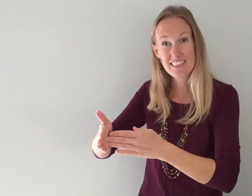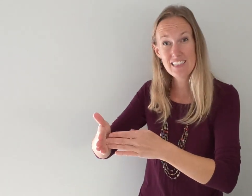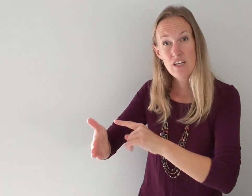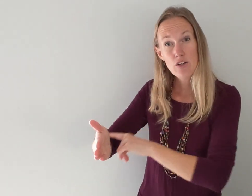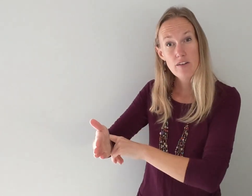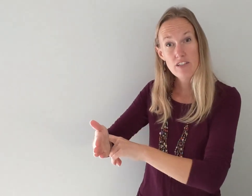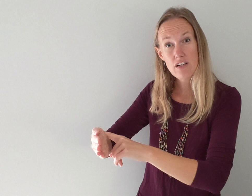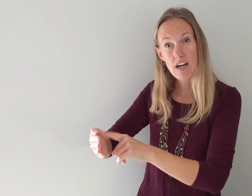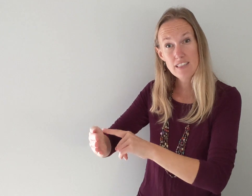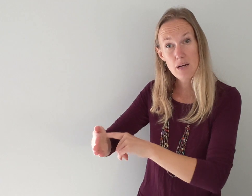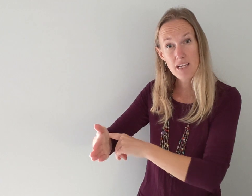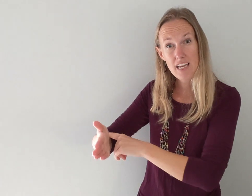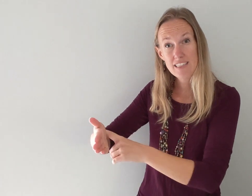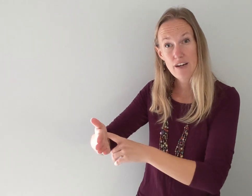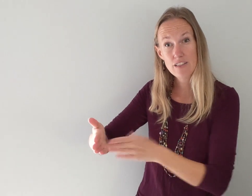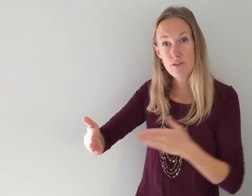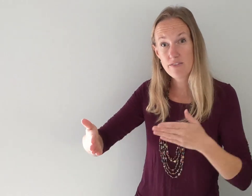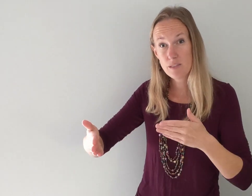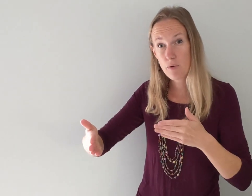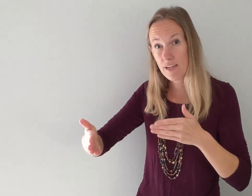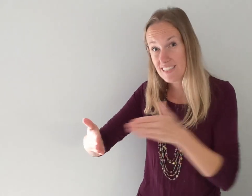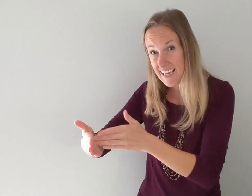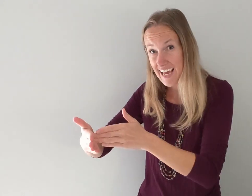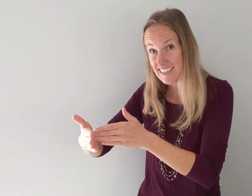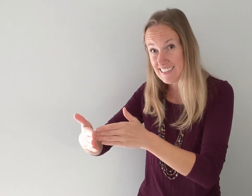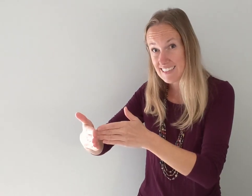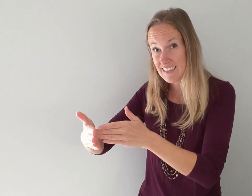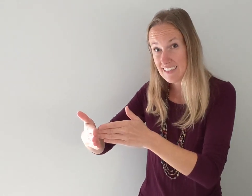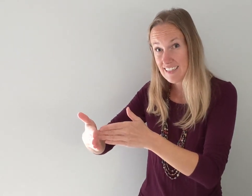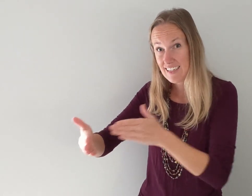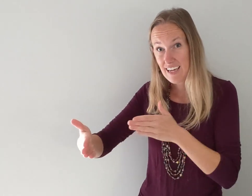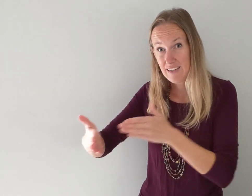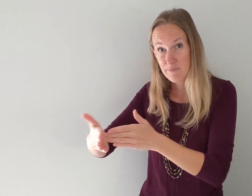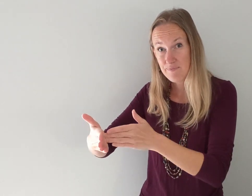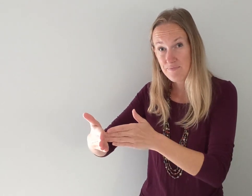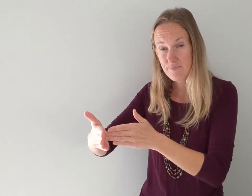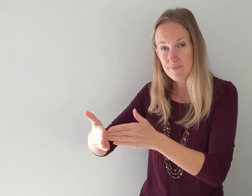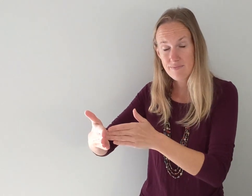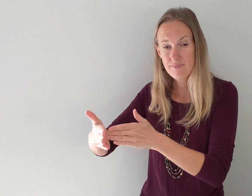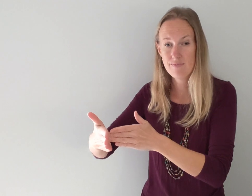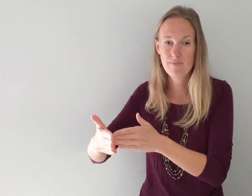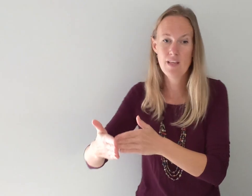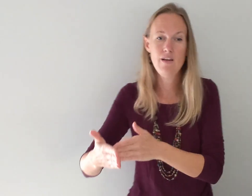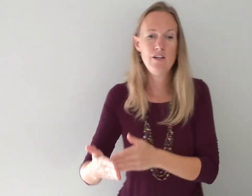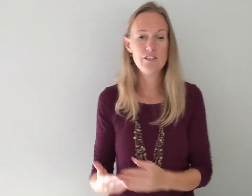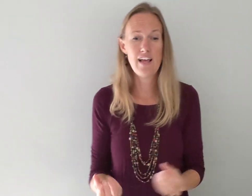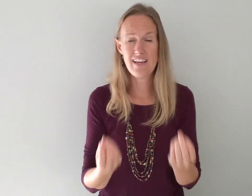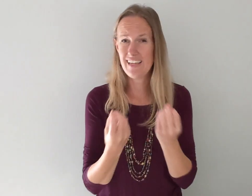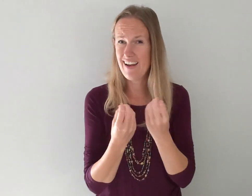against, you have your non-dominant hand out as a reference point, against, okay? So that line